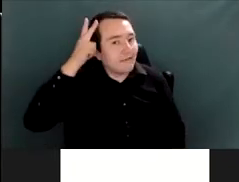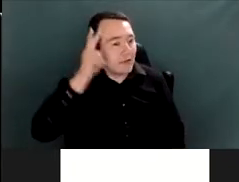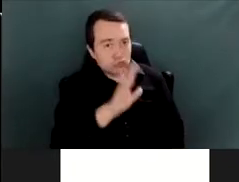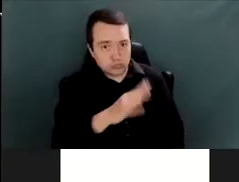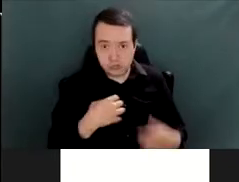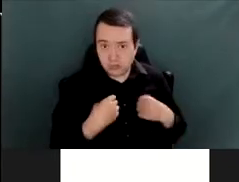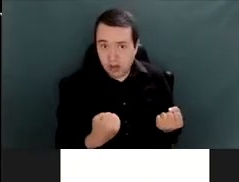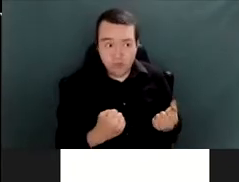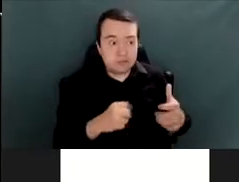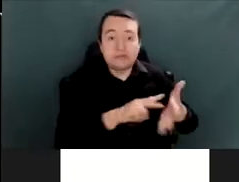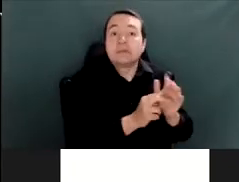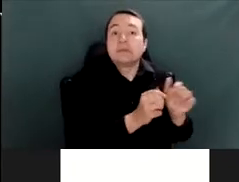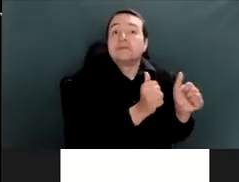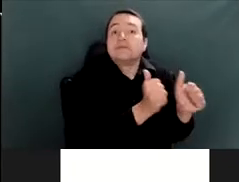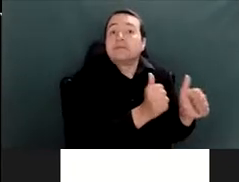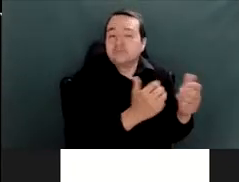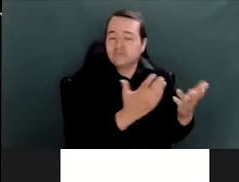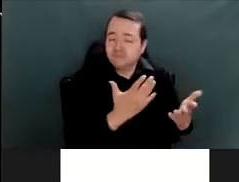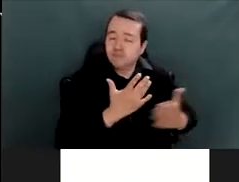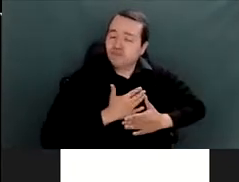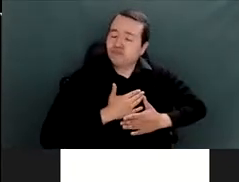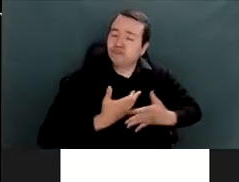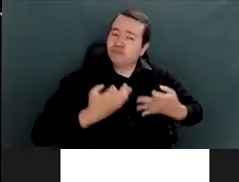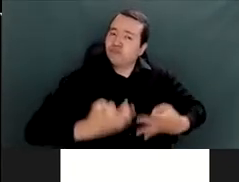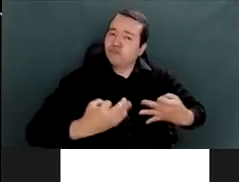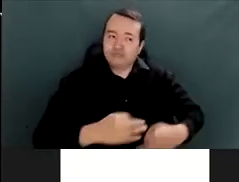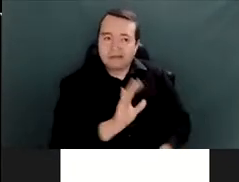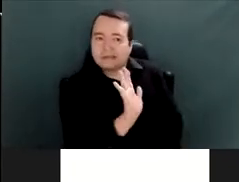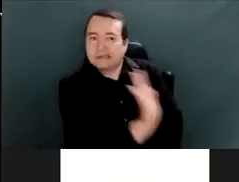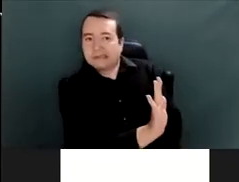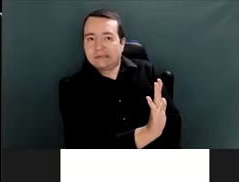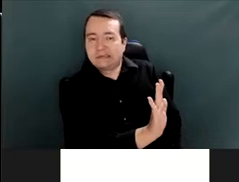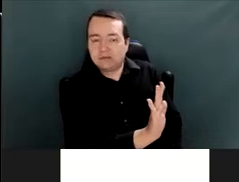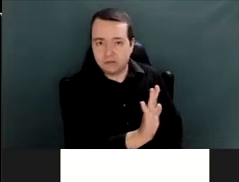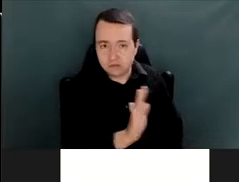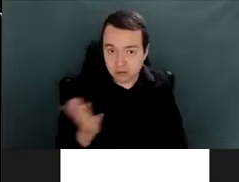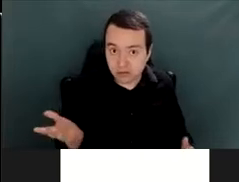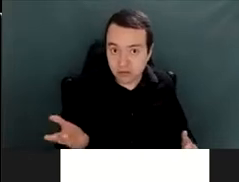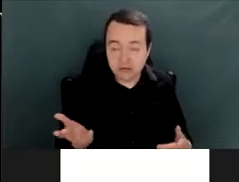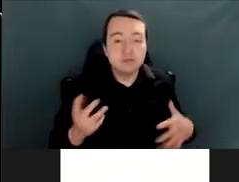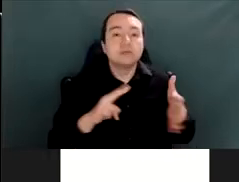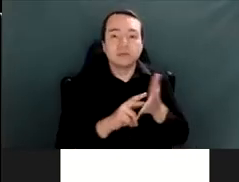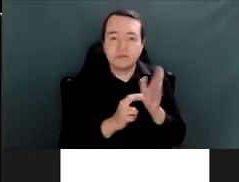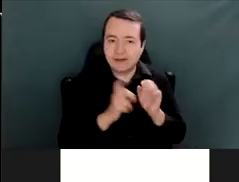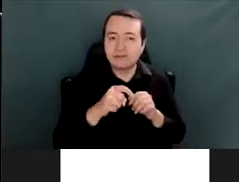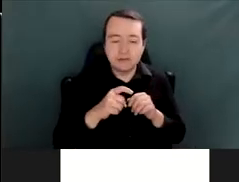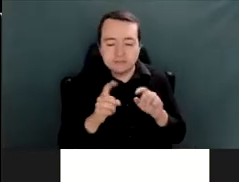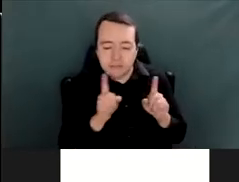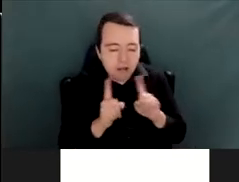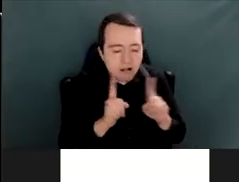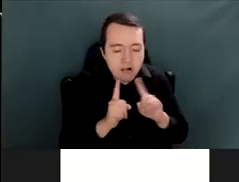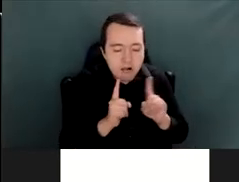health within a framework of predetermination. All of this